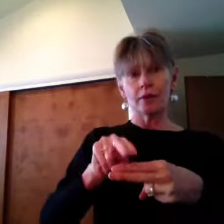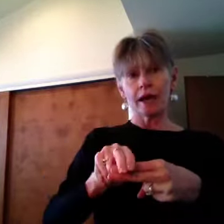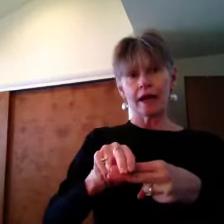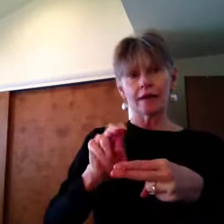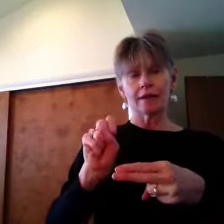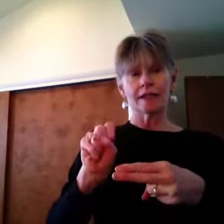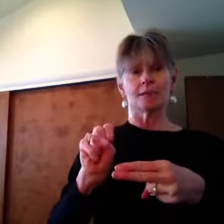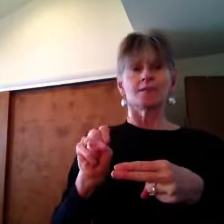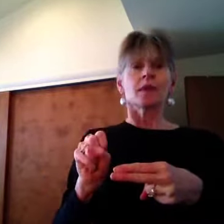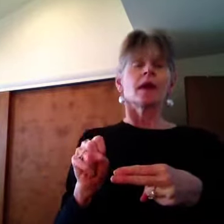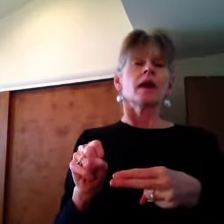Pronouns.